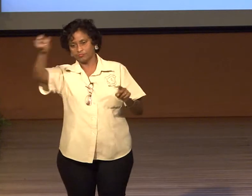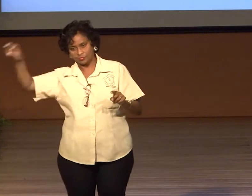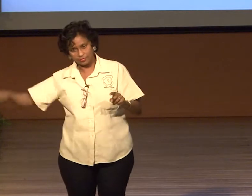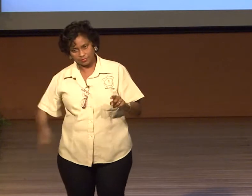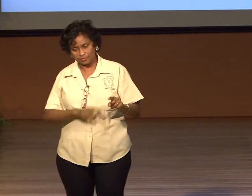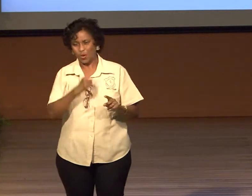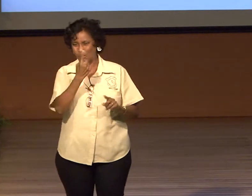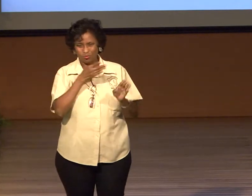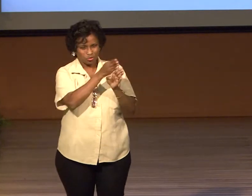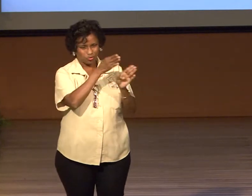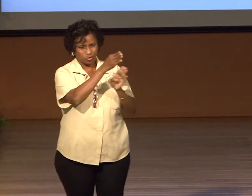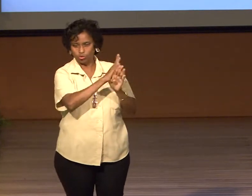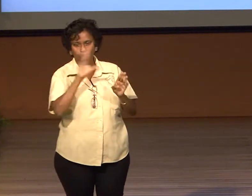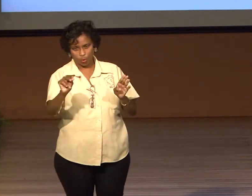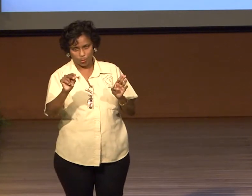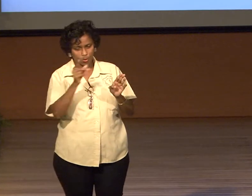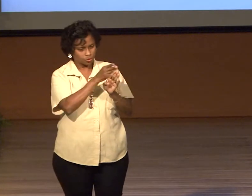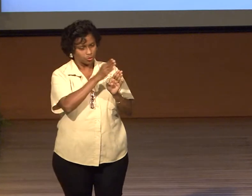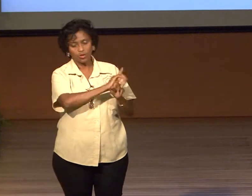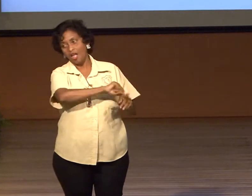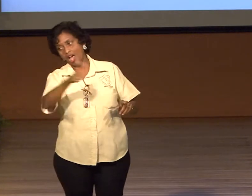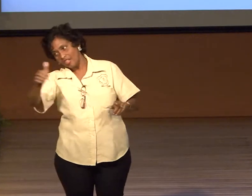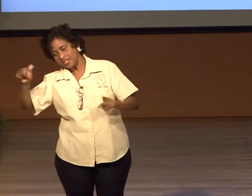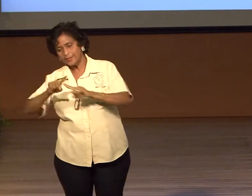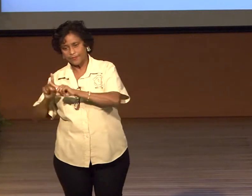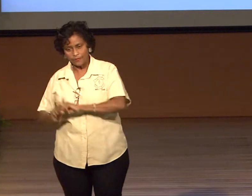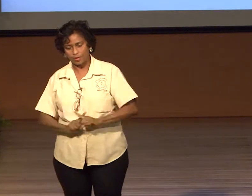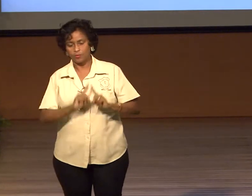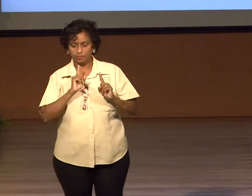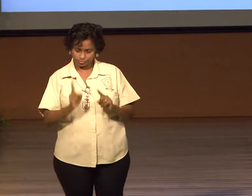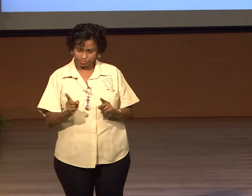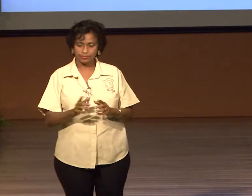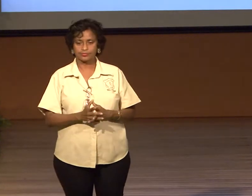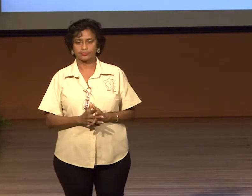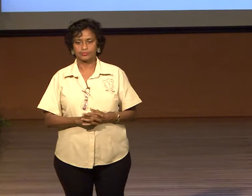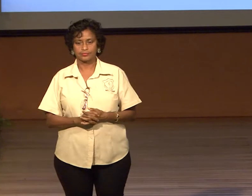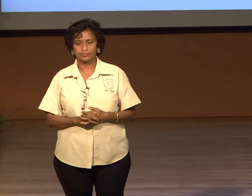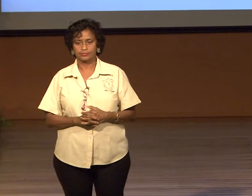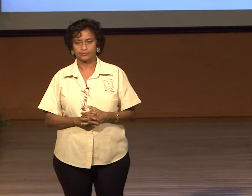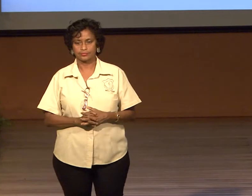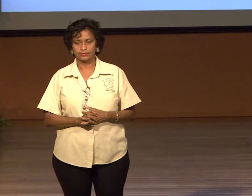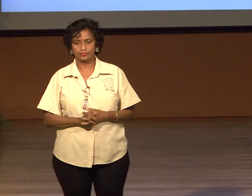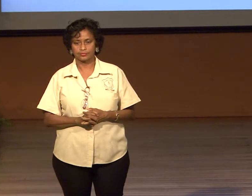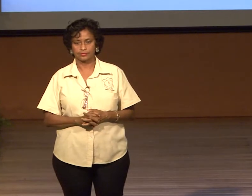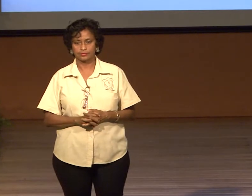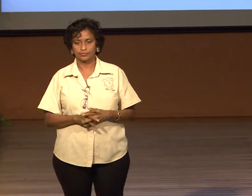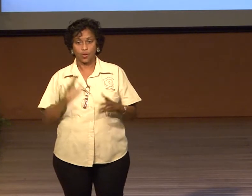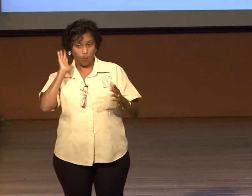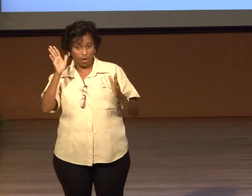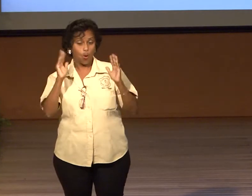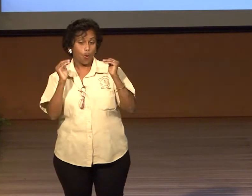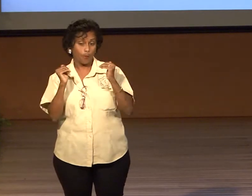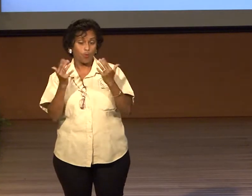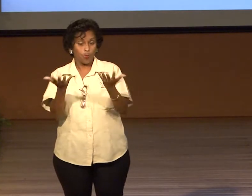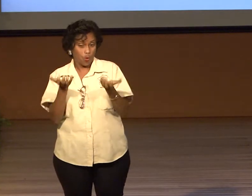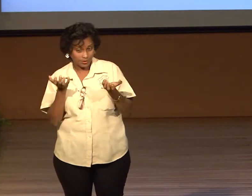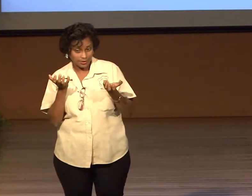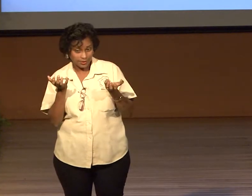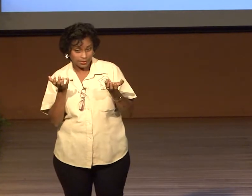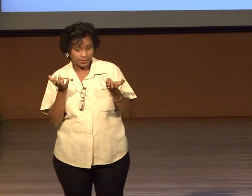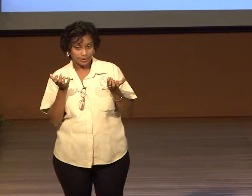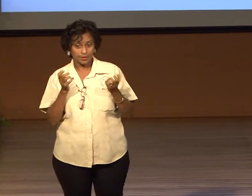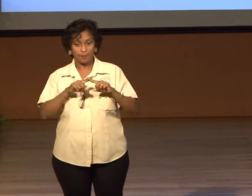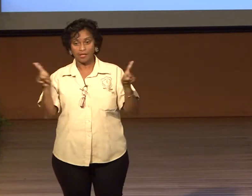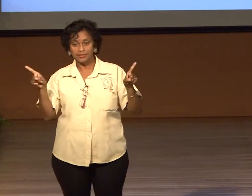health centers outside, like everybody else. But who is responsible, or how would we feel about that?